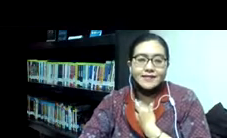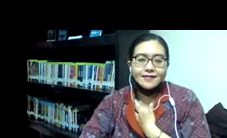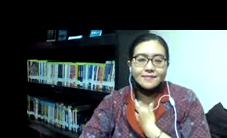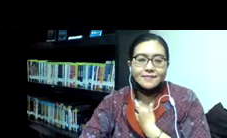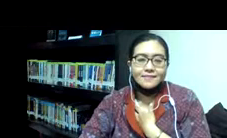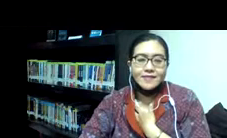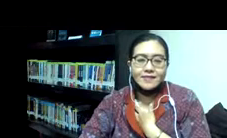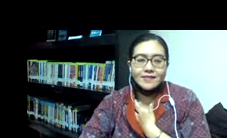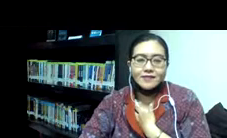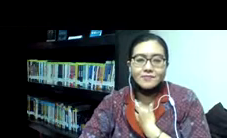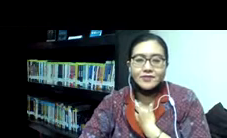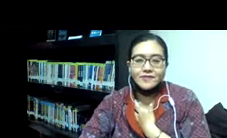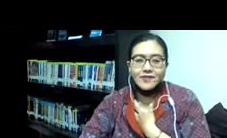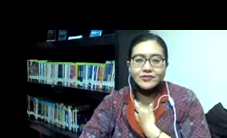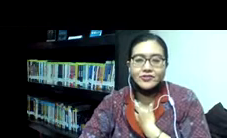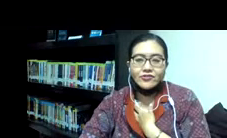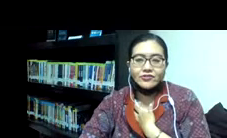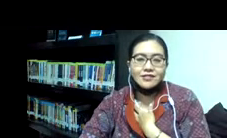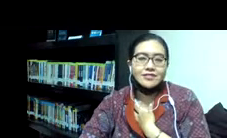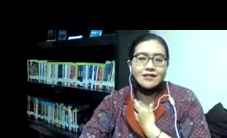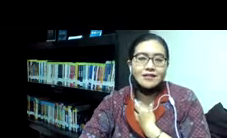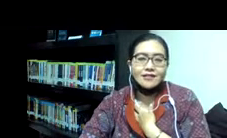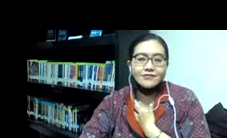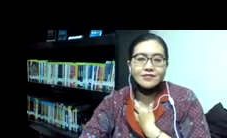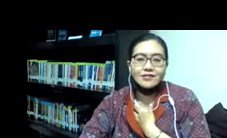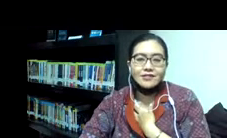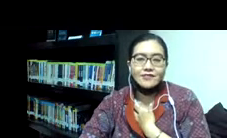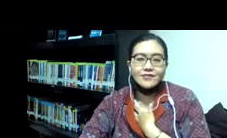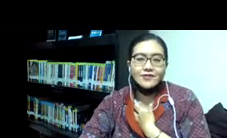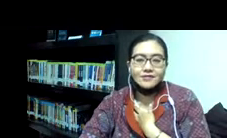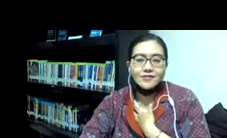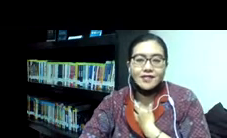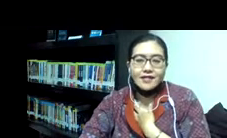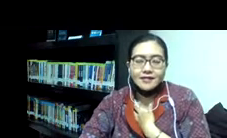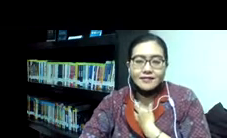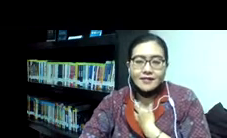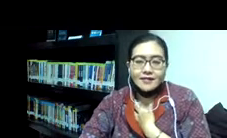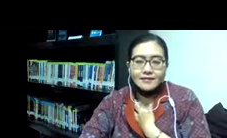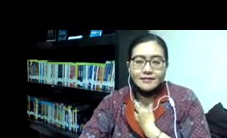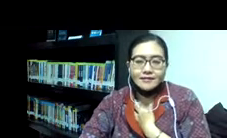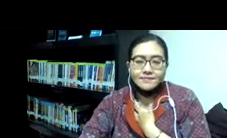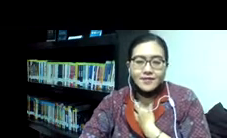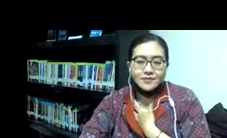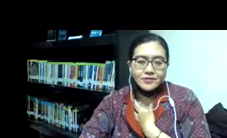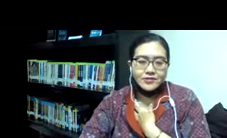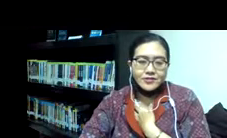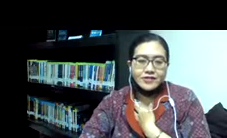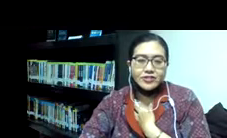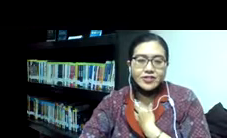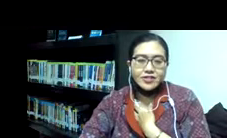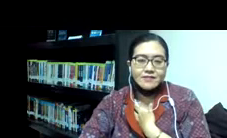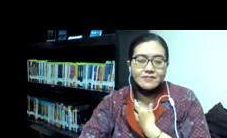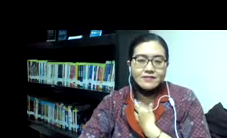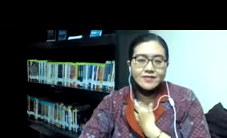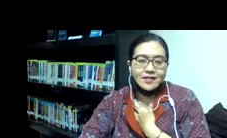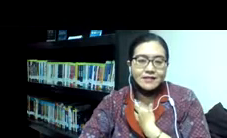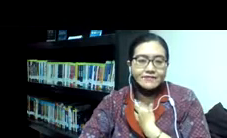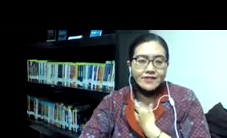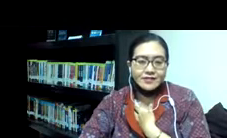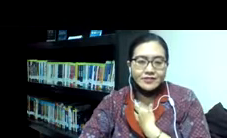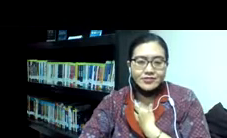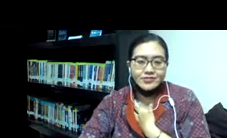by making observation on the sign language Kata Kolok that composed conventionally